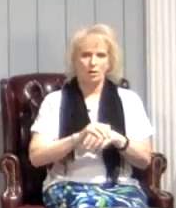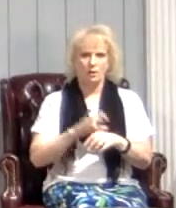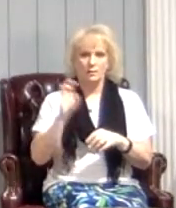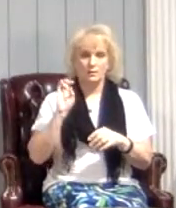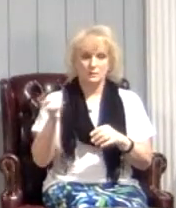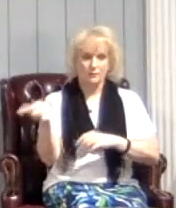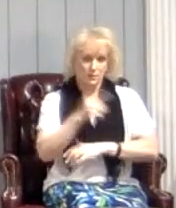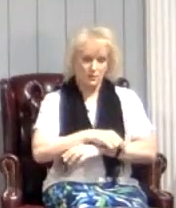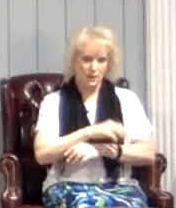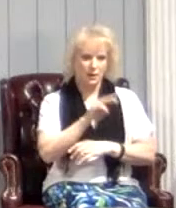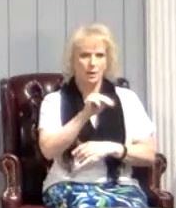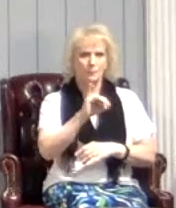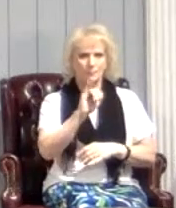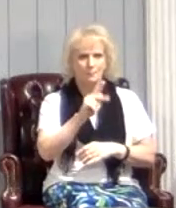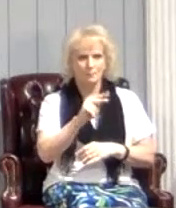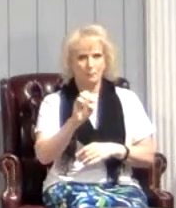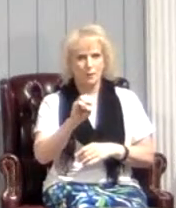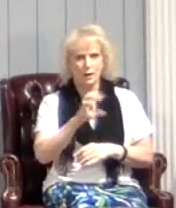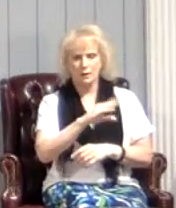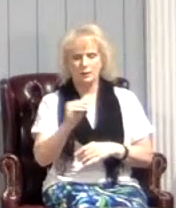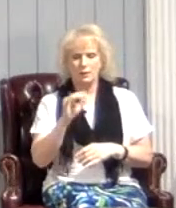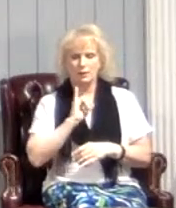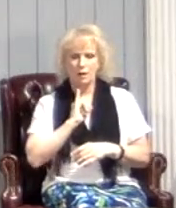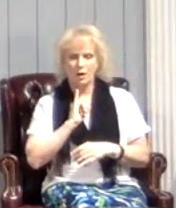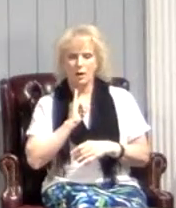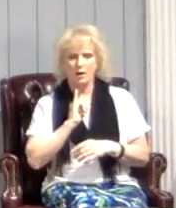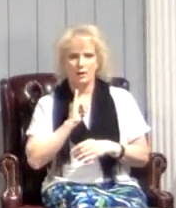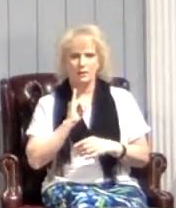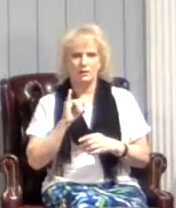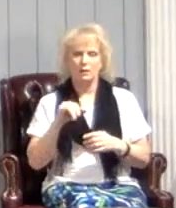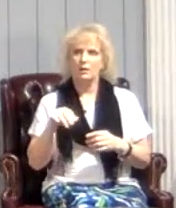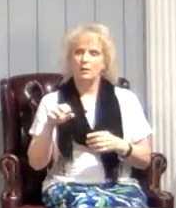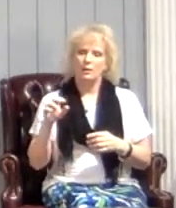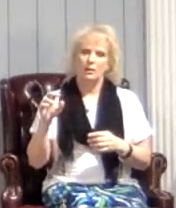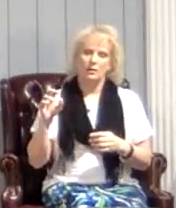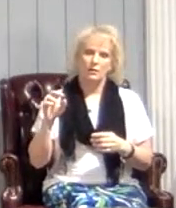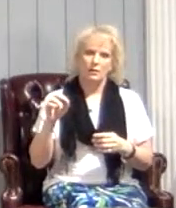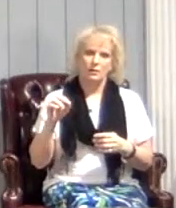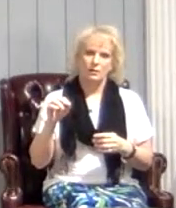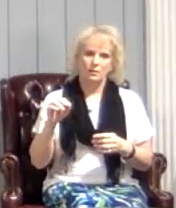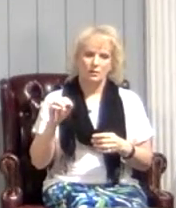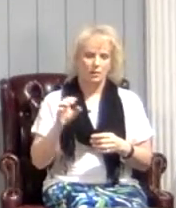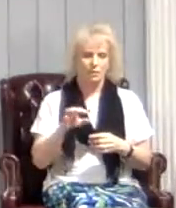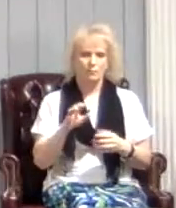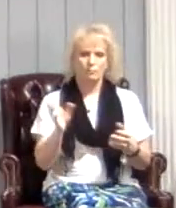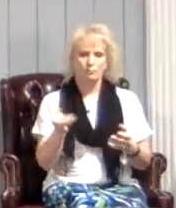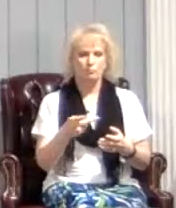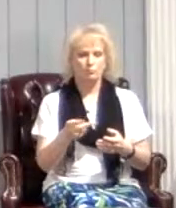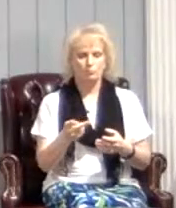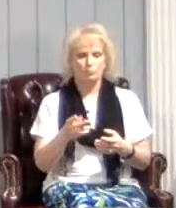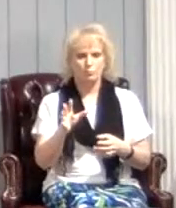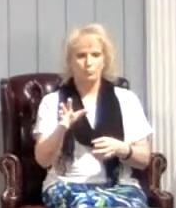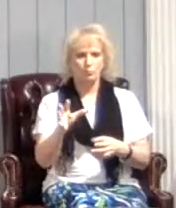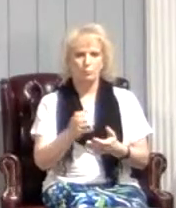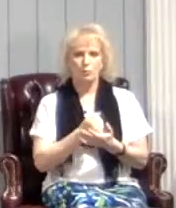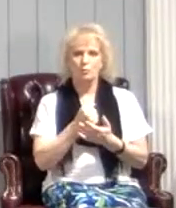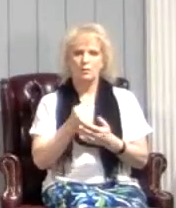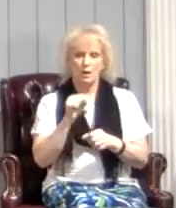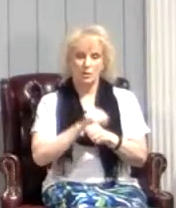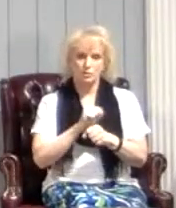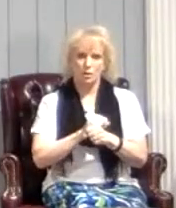day. We couldn't have gone to Houston. We had $5. God rescued us on the seventh